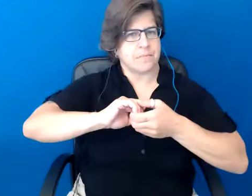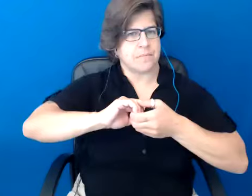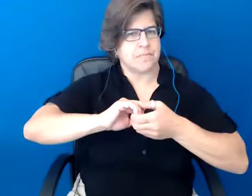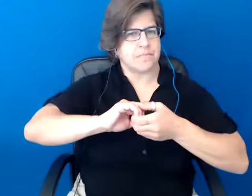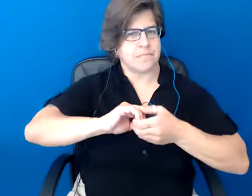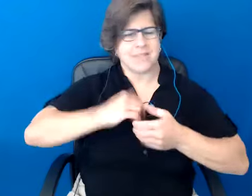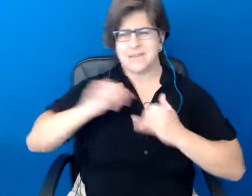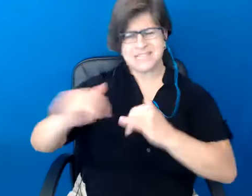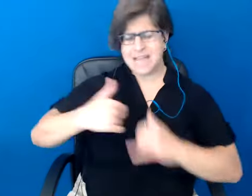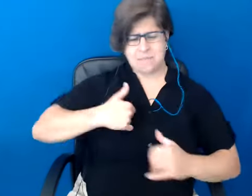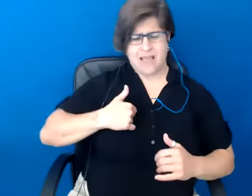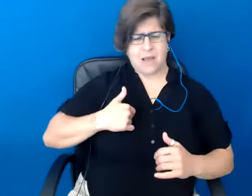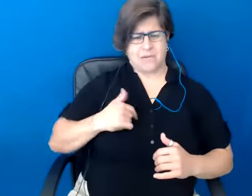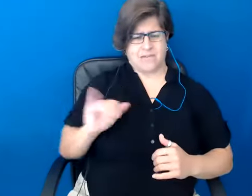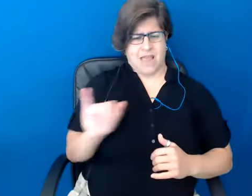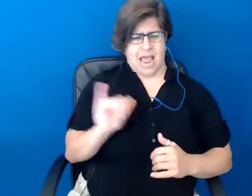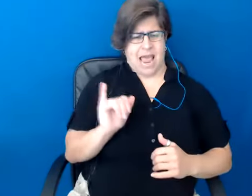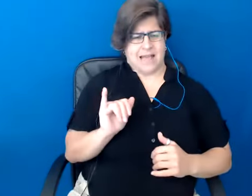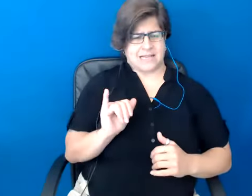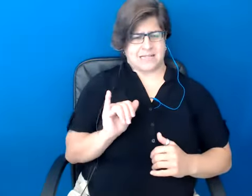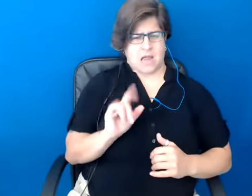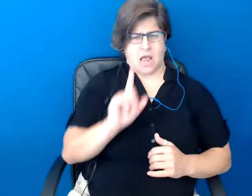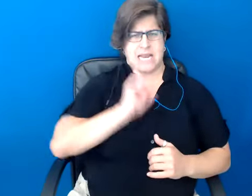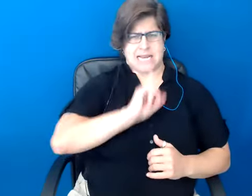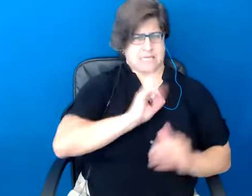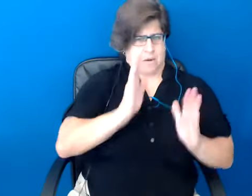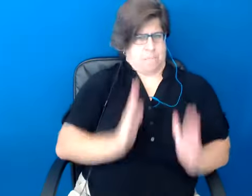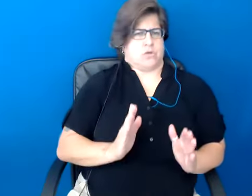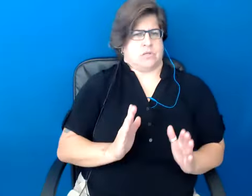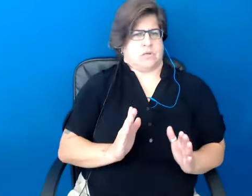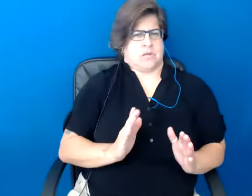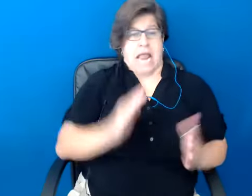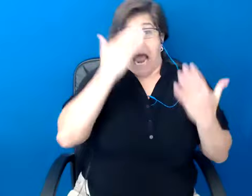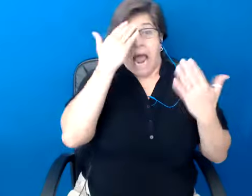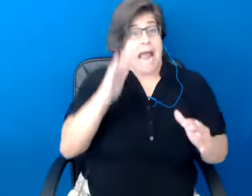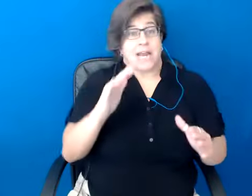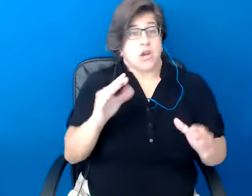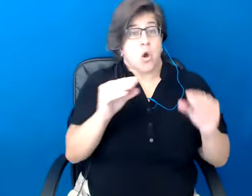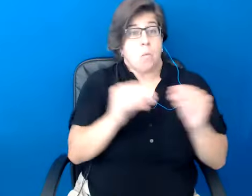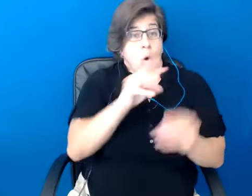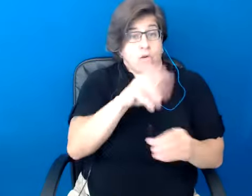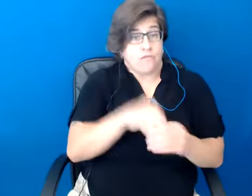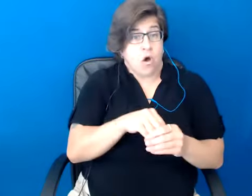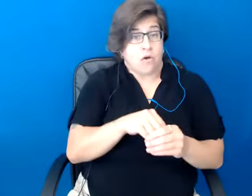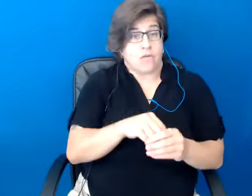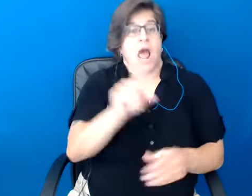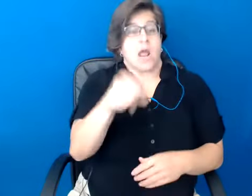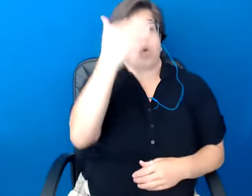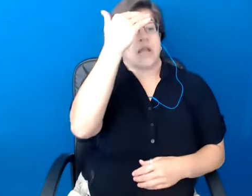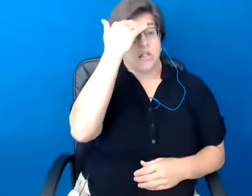participation in a really big worldwide fellowship. And that was the same thing I was with as an individual. I didn't know that